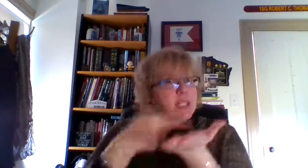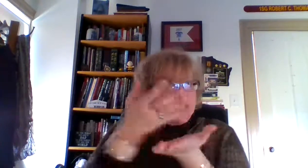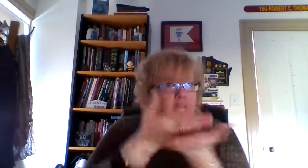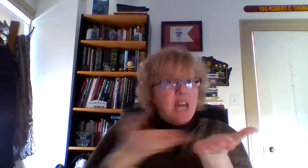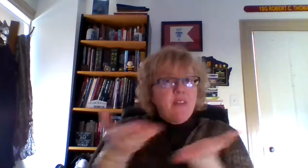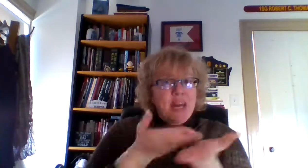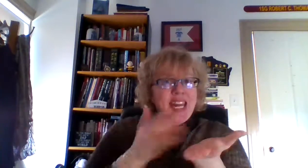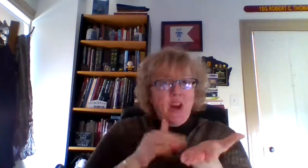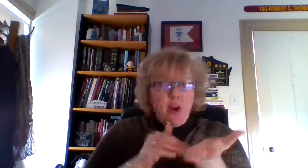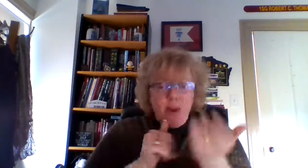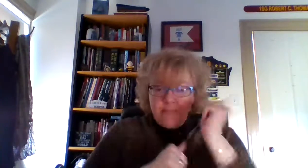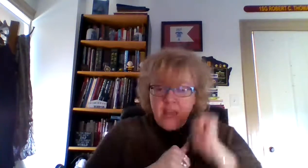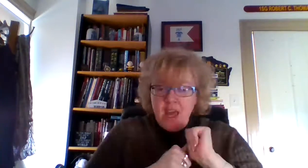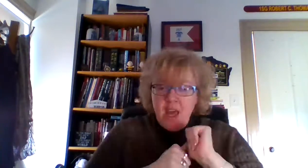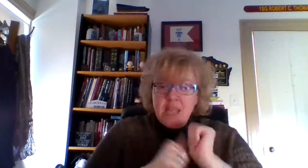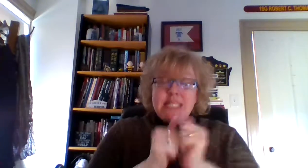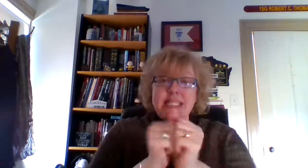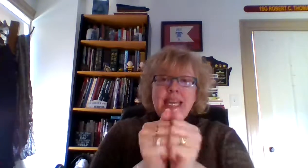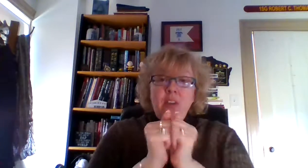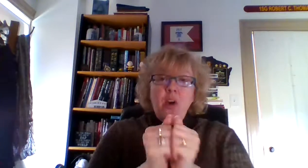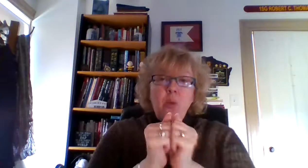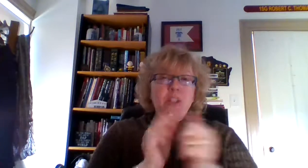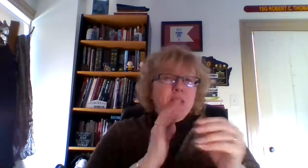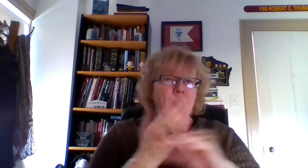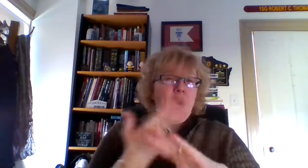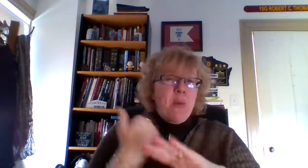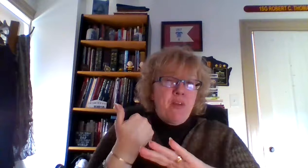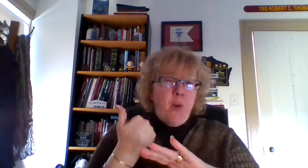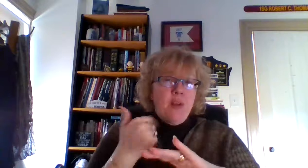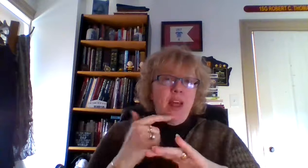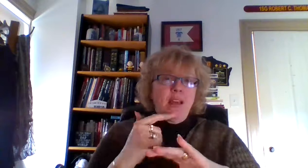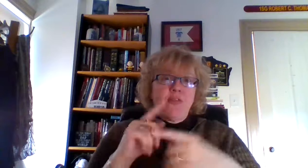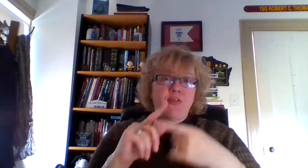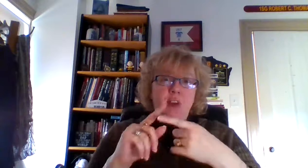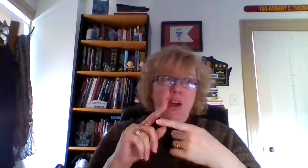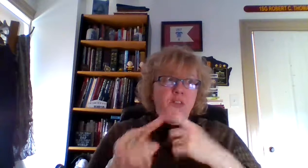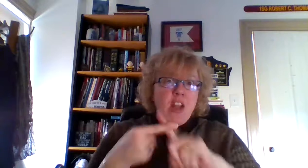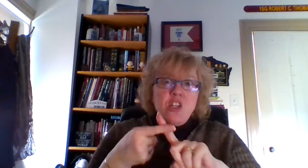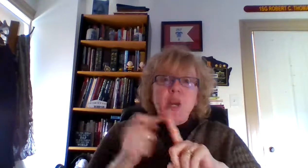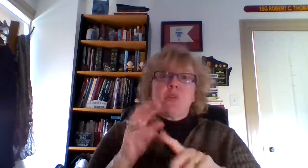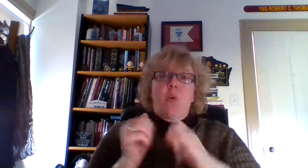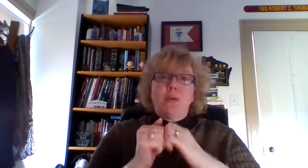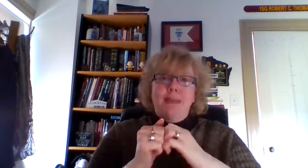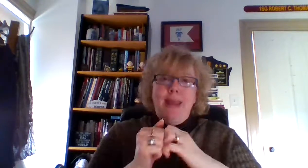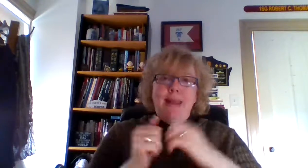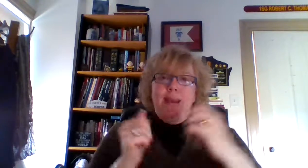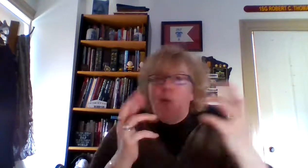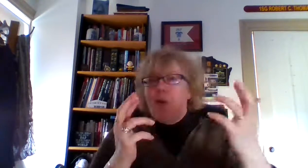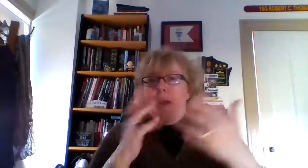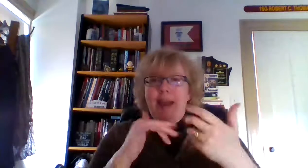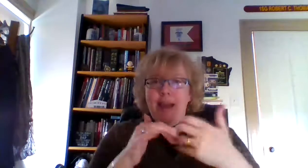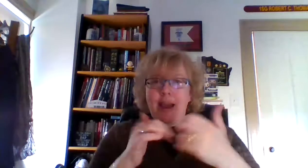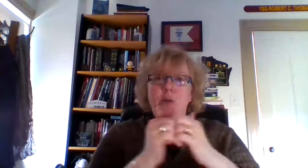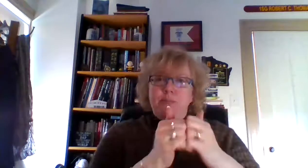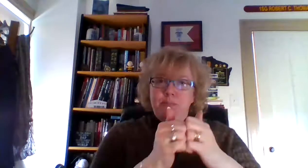is kind of a money area. Together, we talked about that one before, like friendships or dating or hanging out